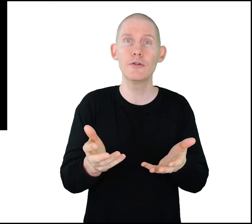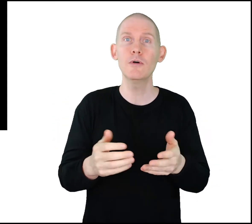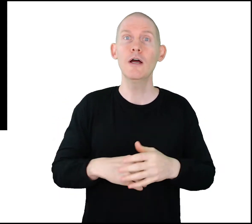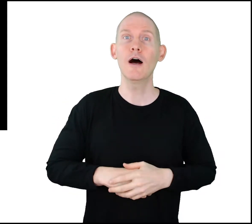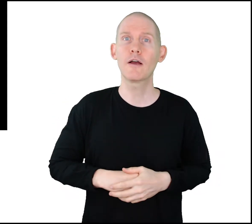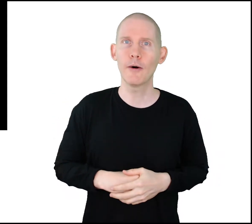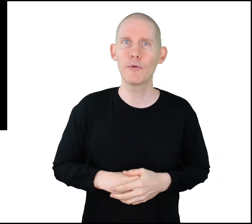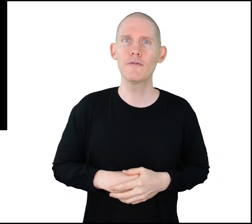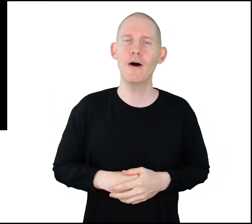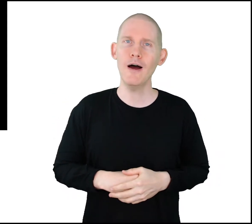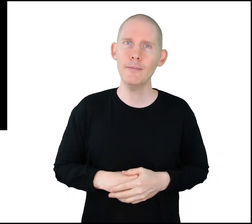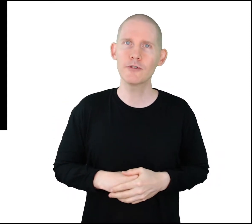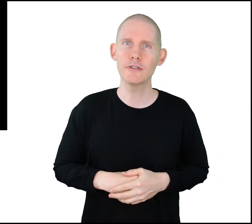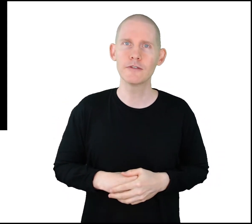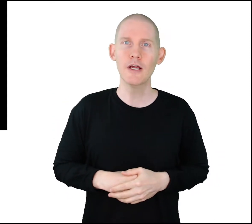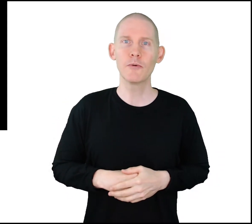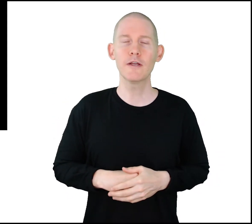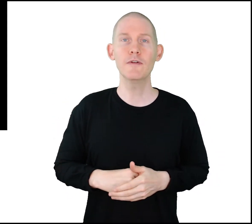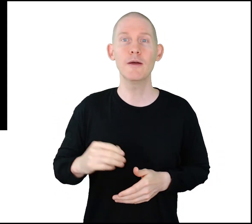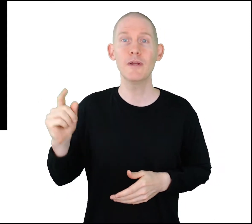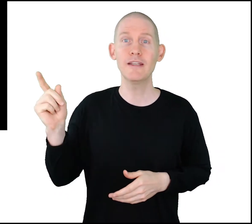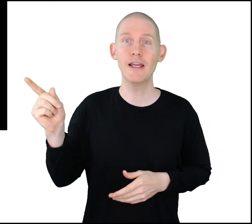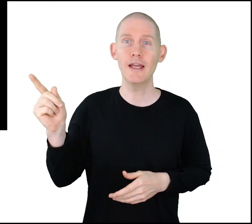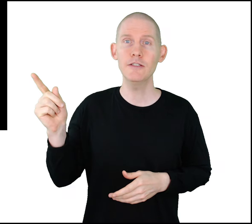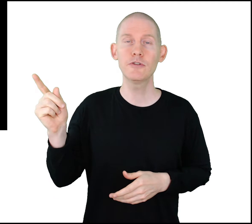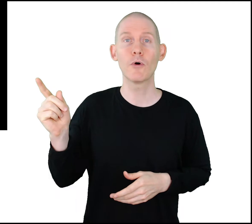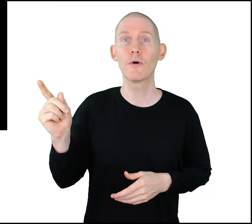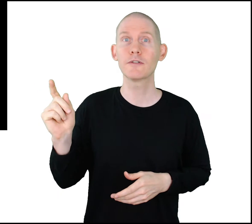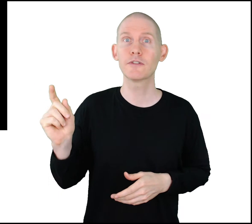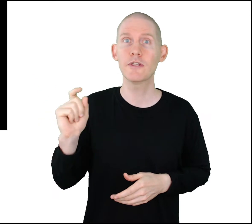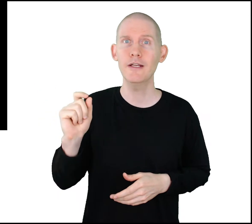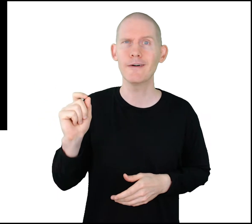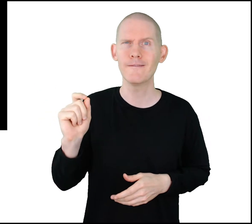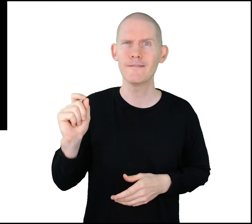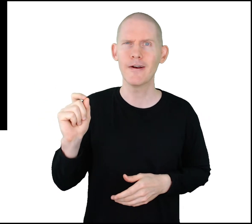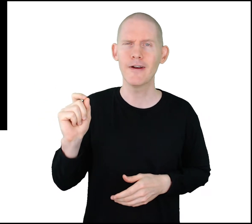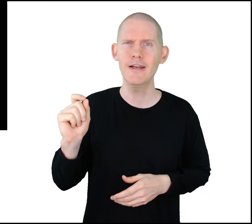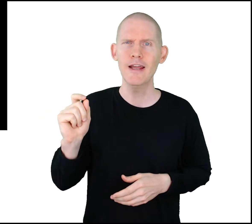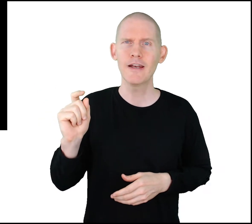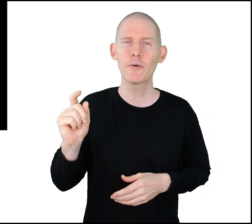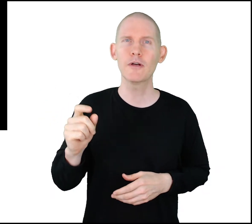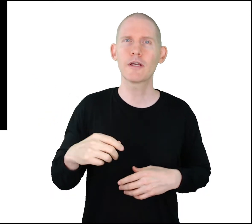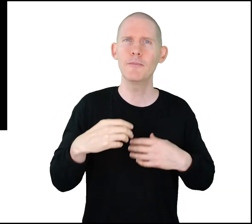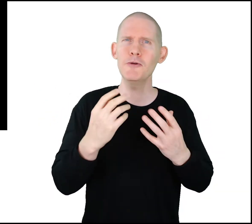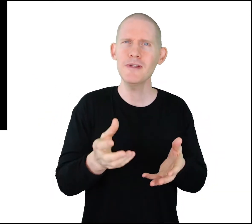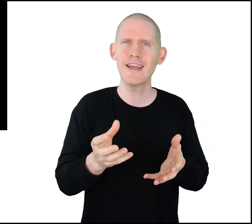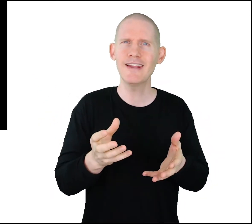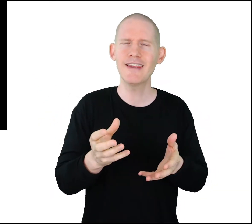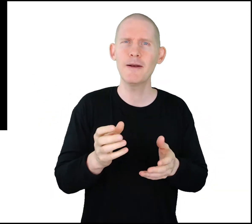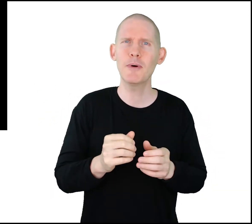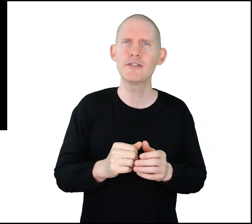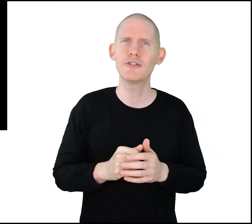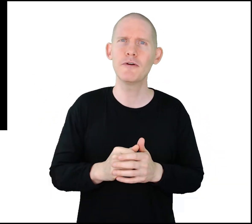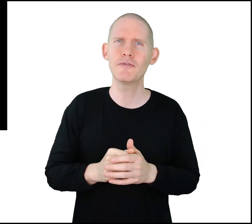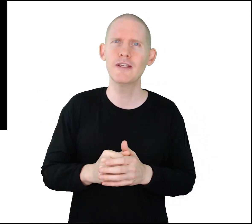to a couple of options. We're giving them engaged or single, all right? Now we're going to communicate that by shifting